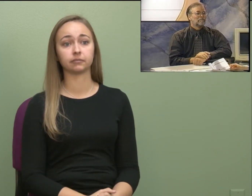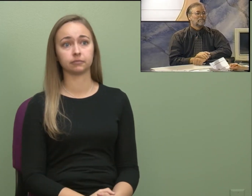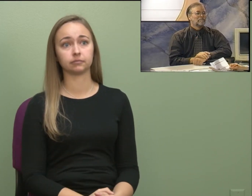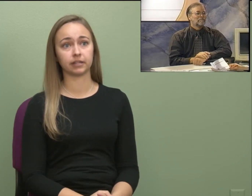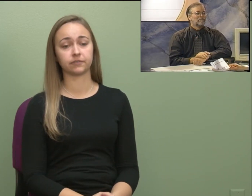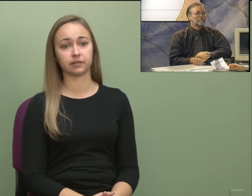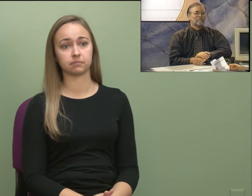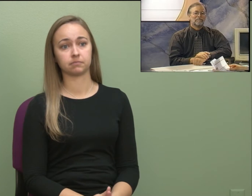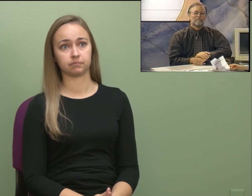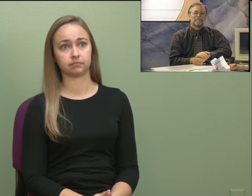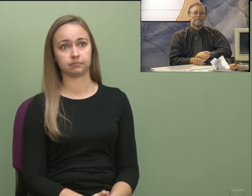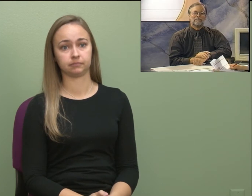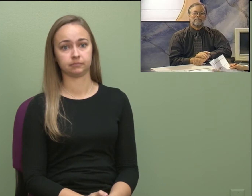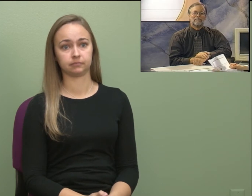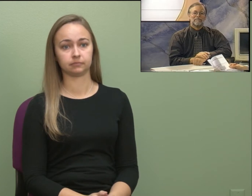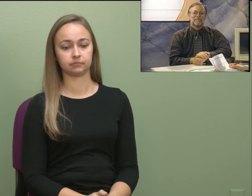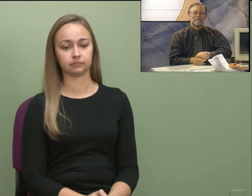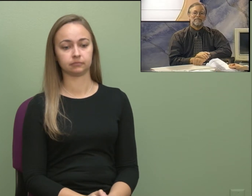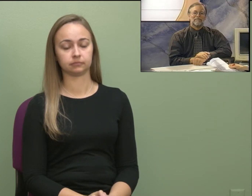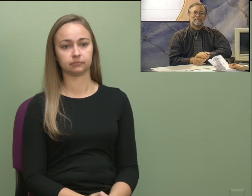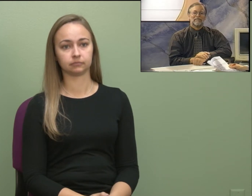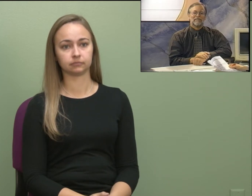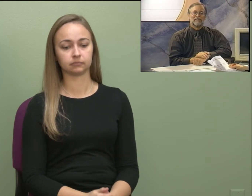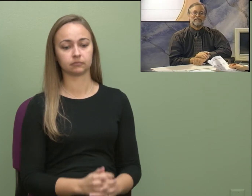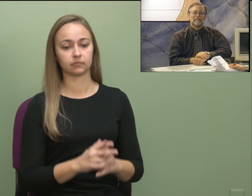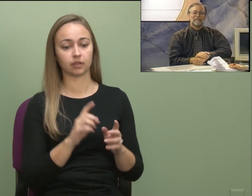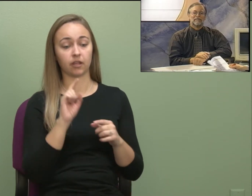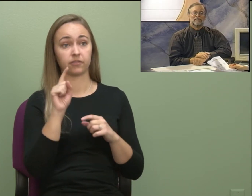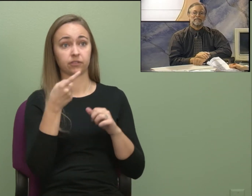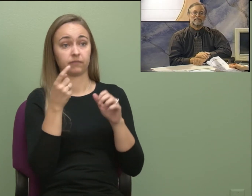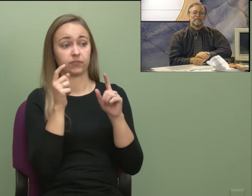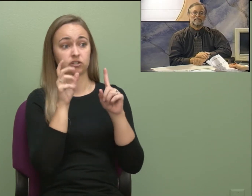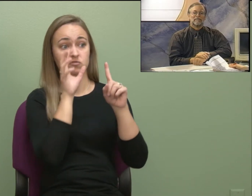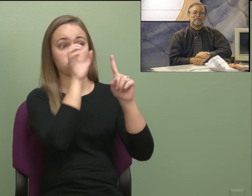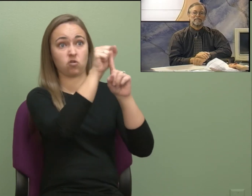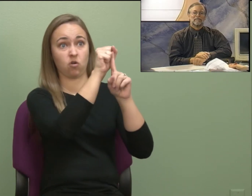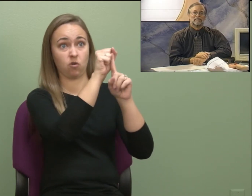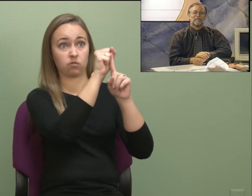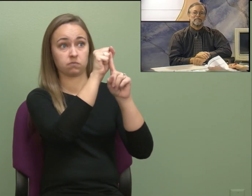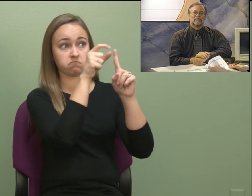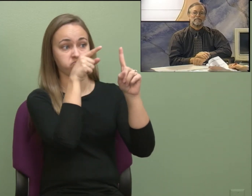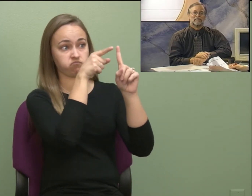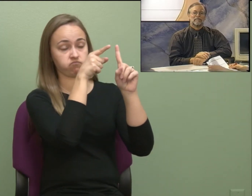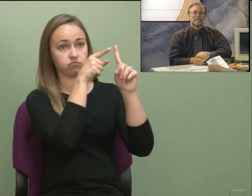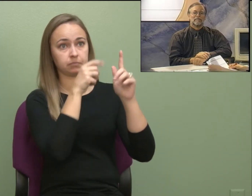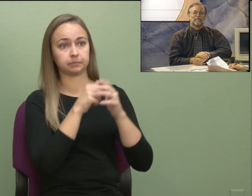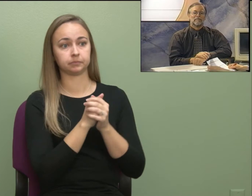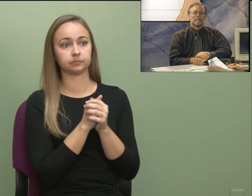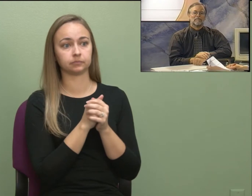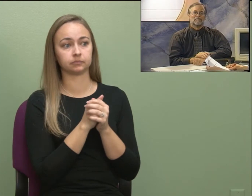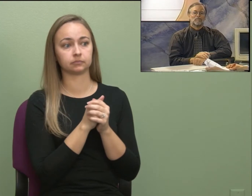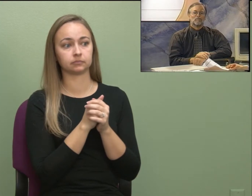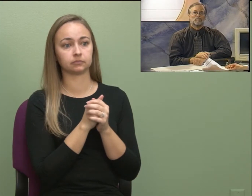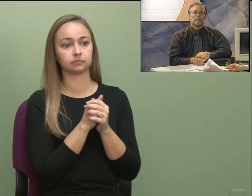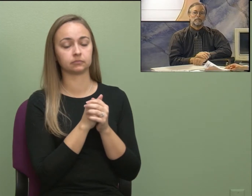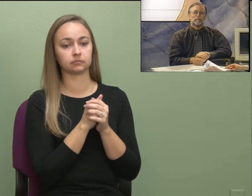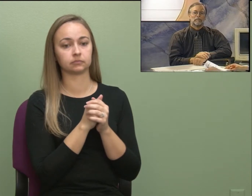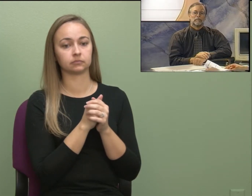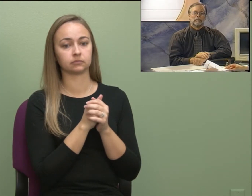That's right. That's fine. Okay, the first goal that we're going to talk about is your